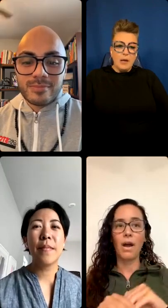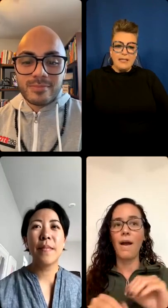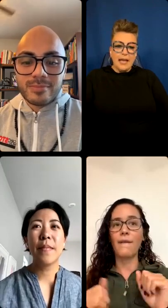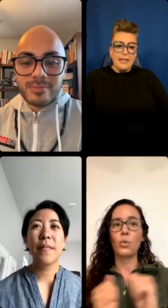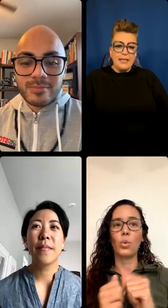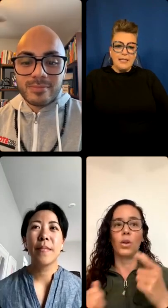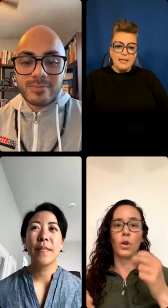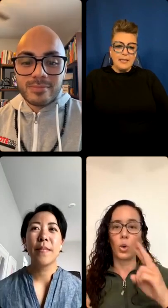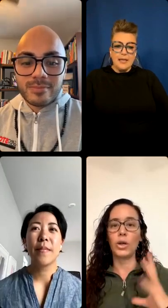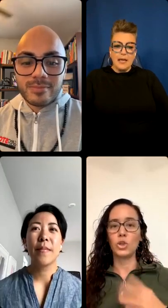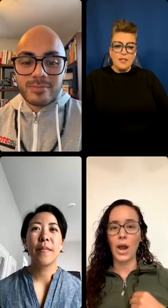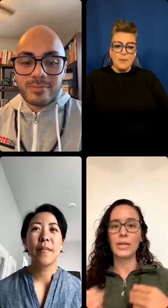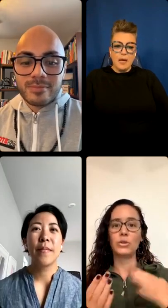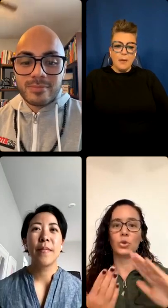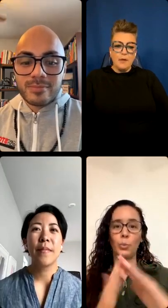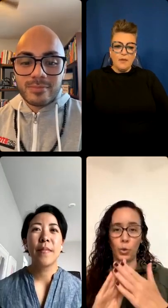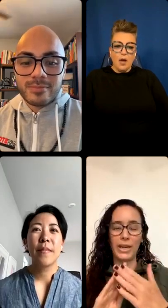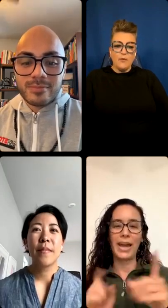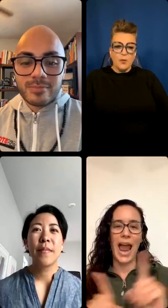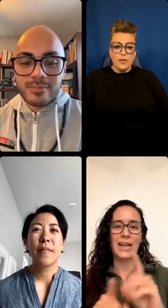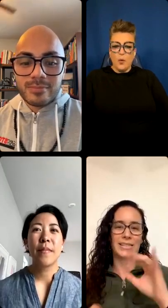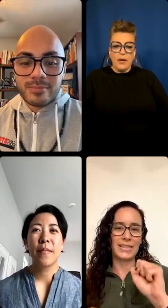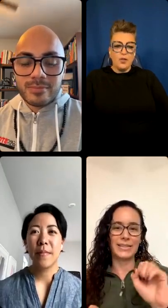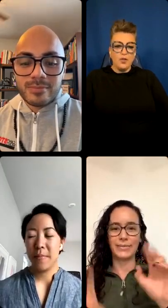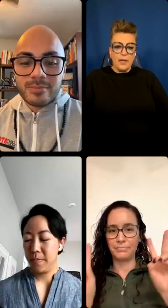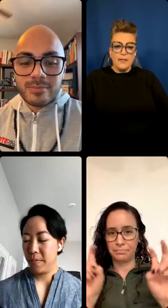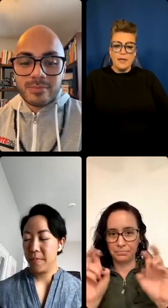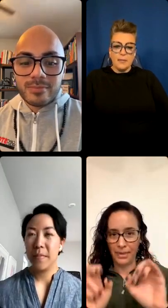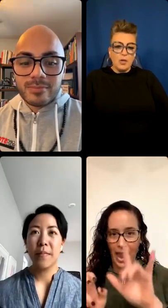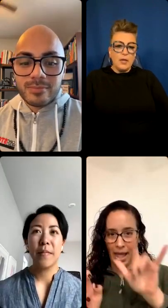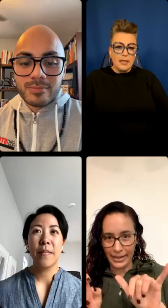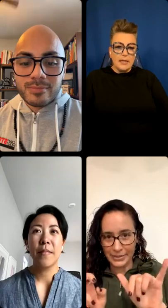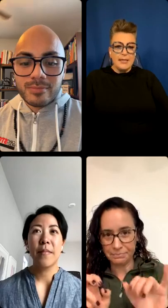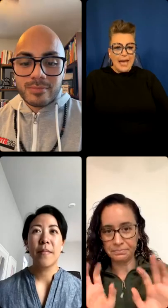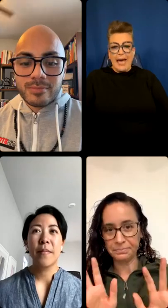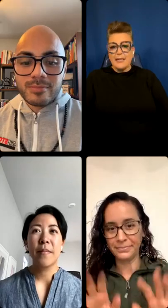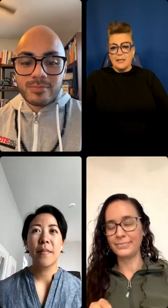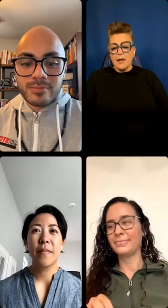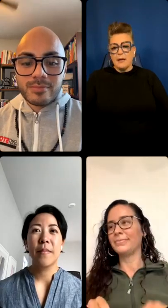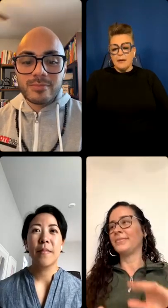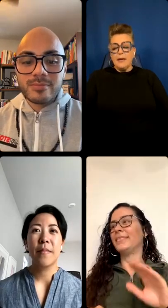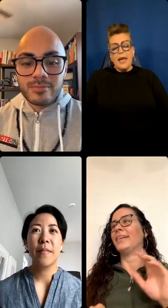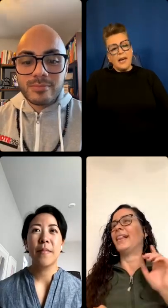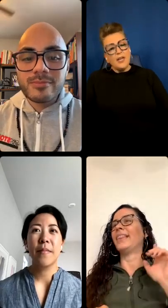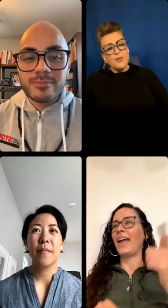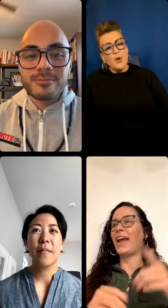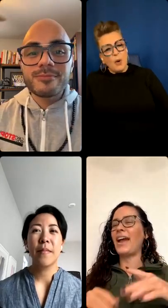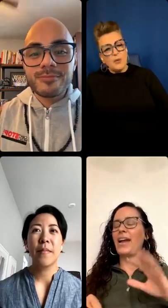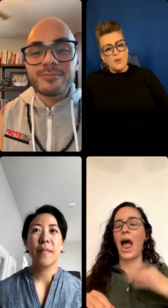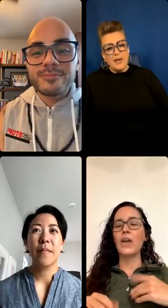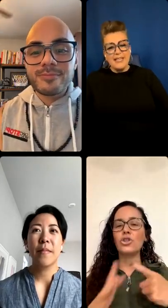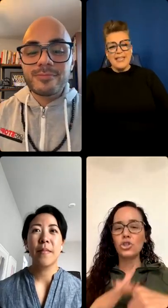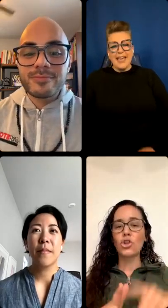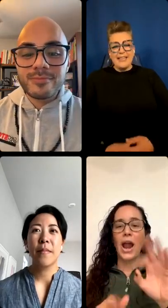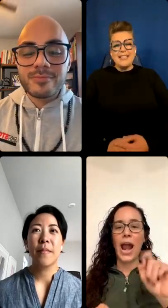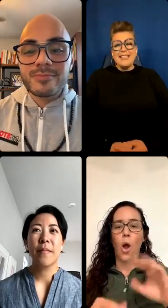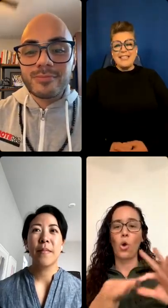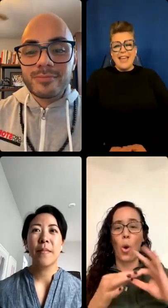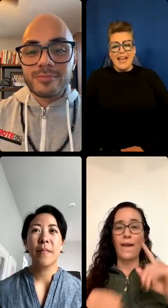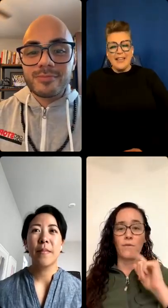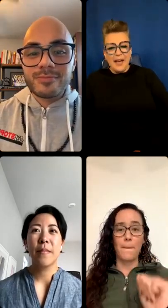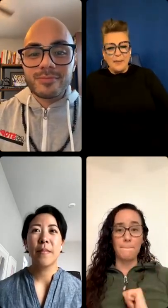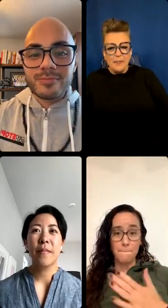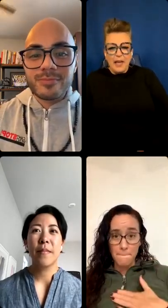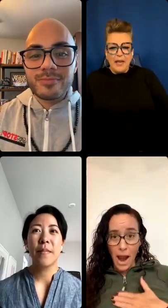I spontaneously decided to become involved with the queer trans communities as a, and I use quotes when I say a